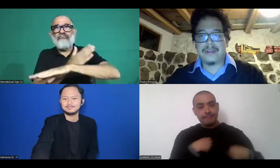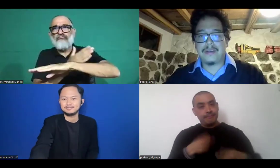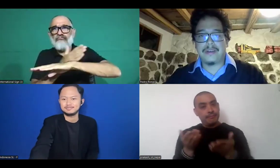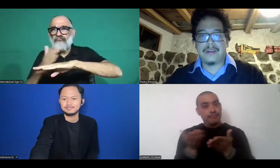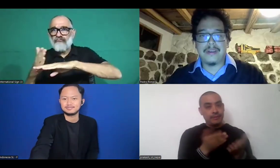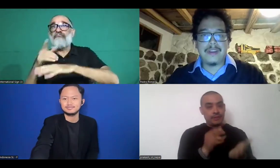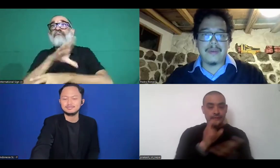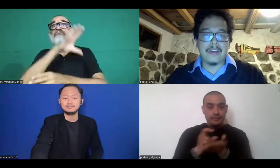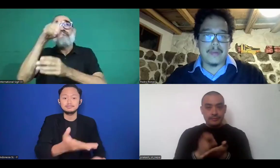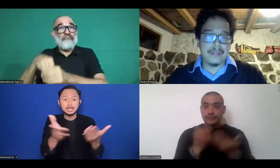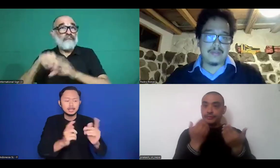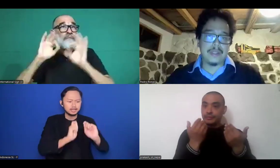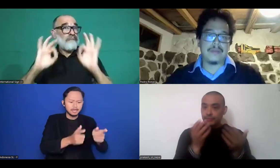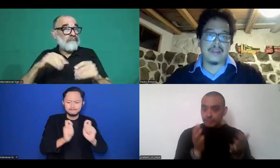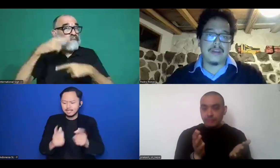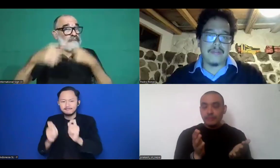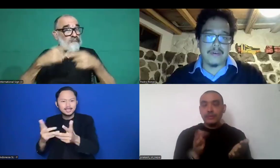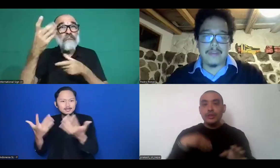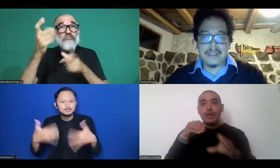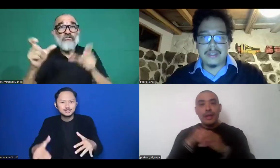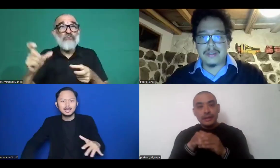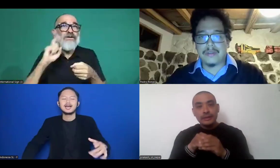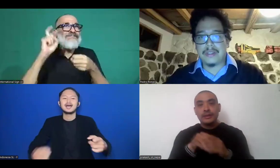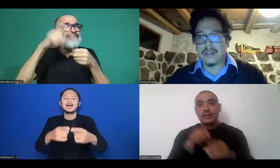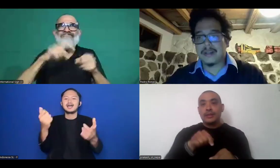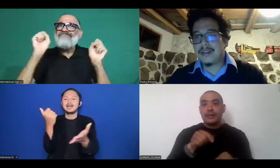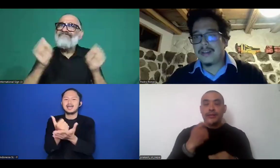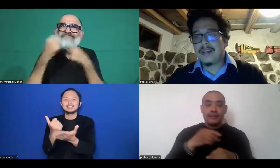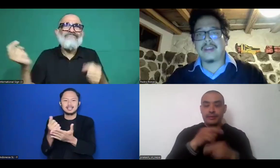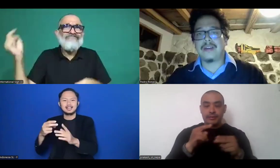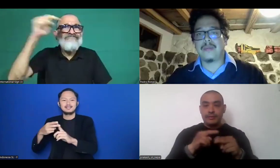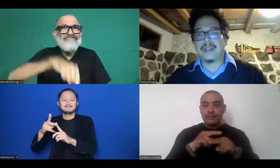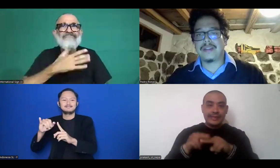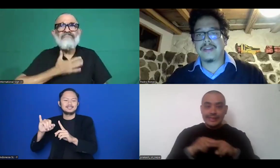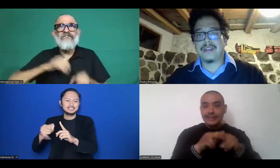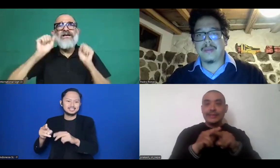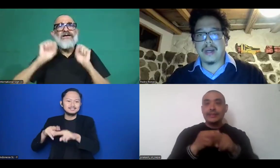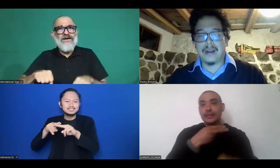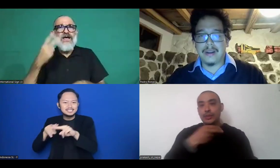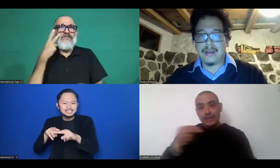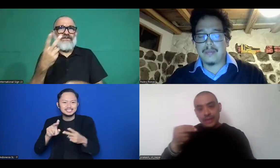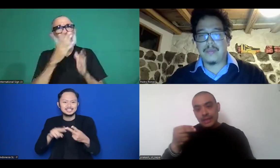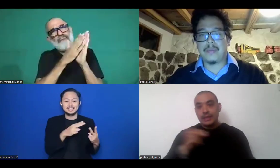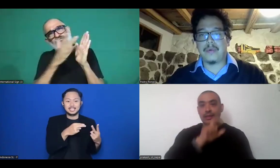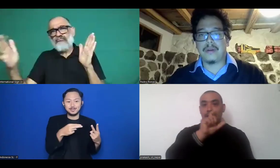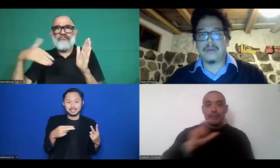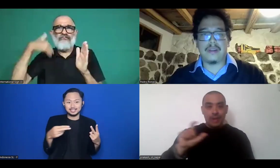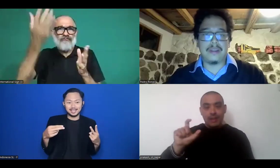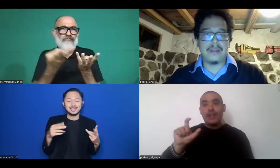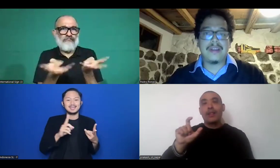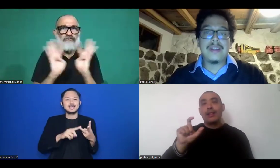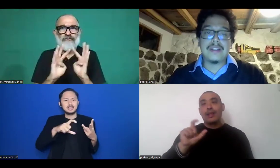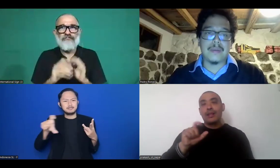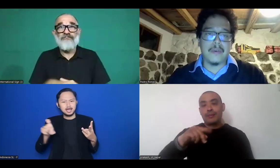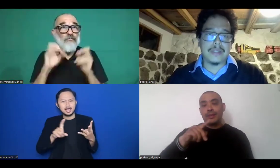registered. We have participants today from Fiji, Indonesia, Kiribati, Nepal, Papua New